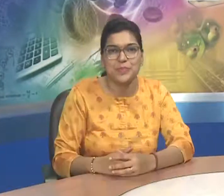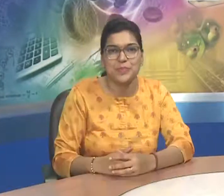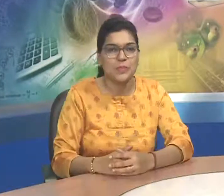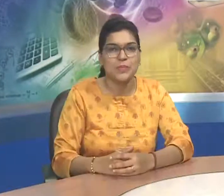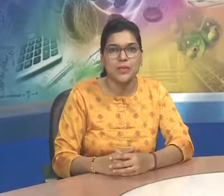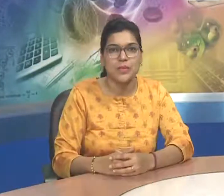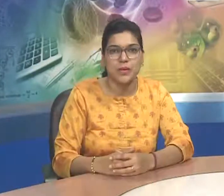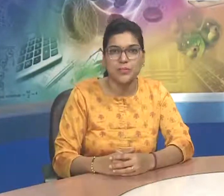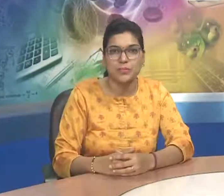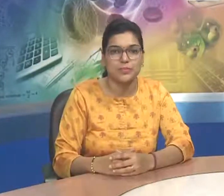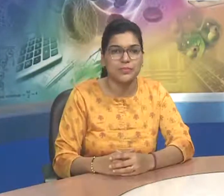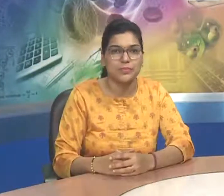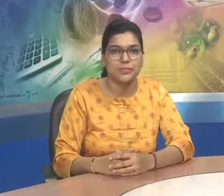been easily avoided.